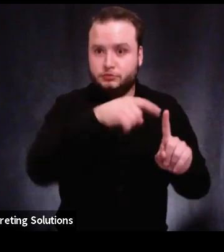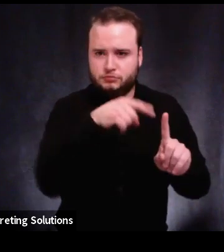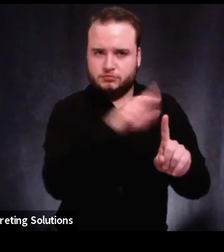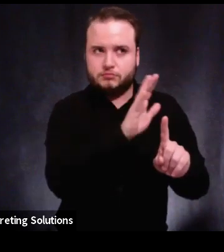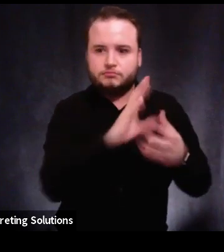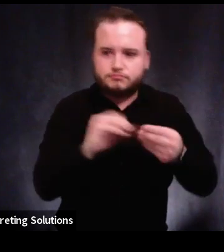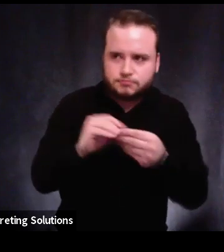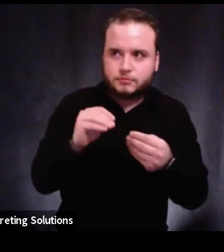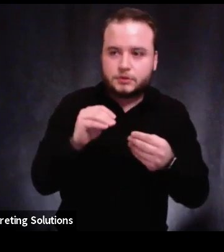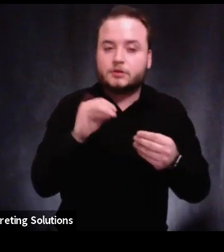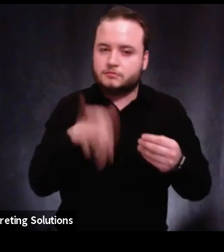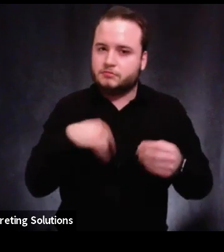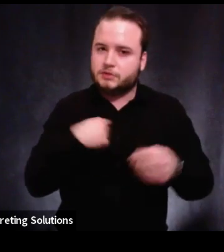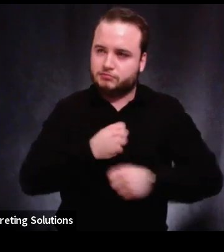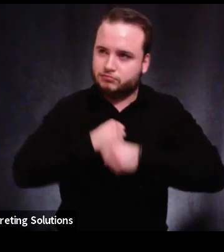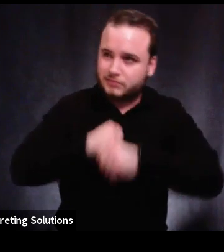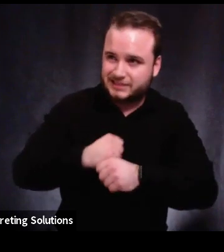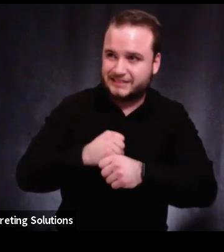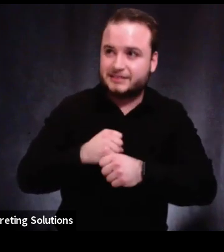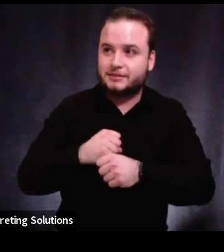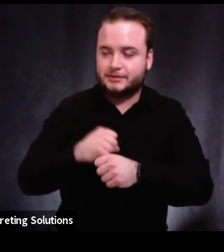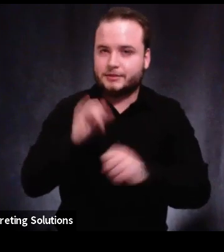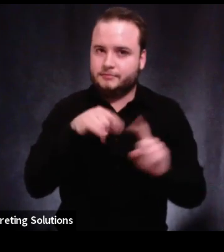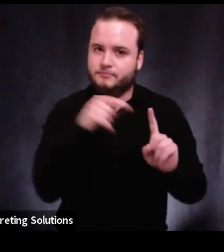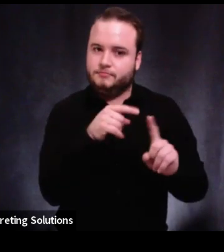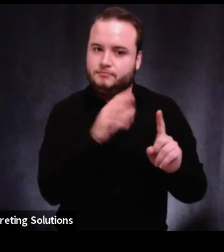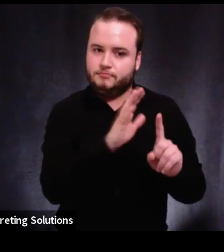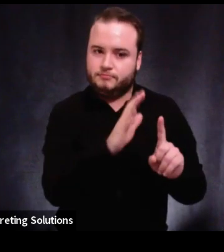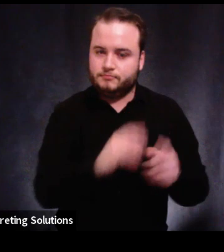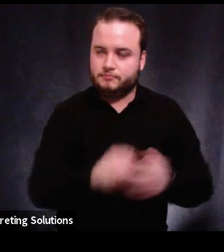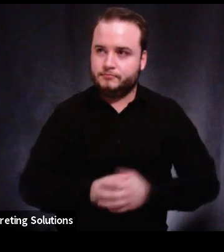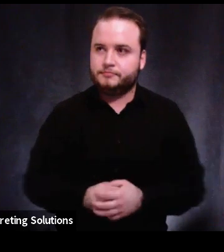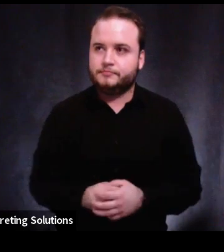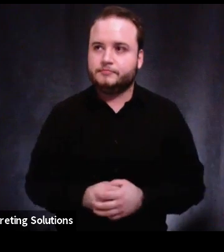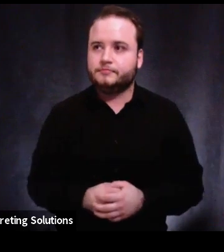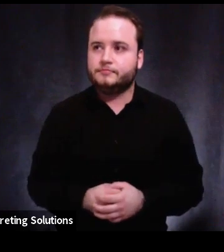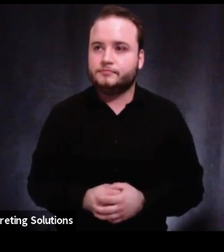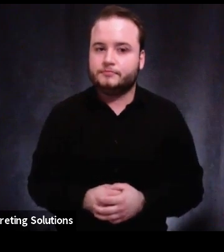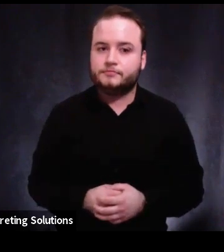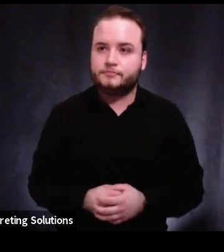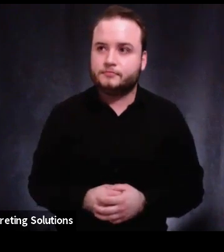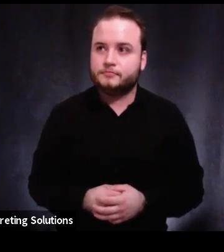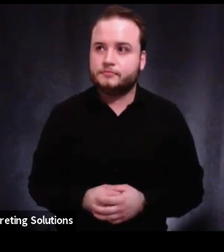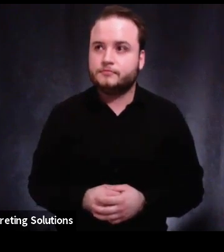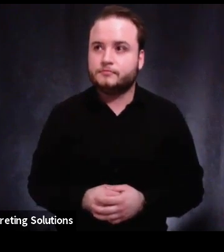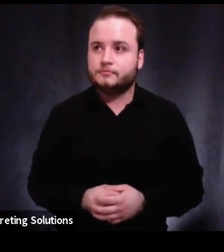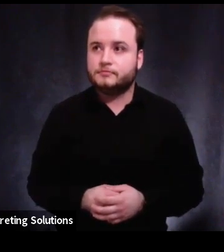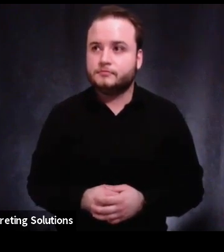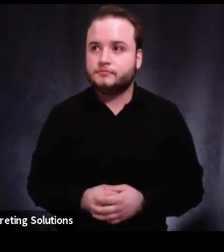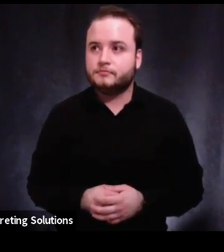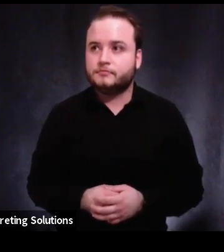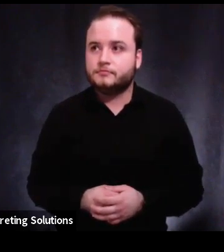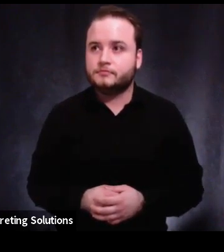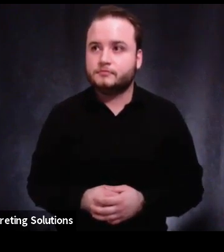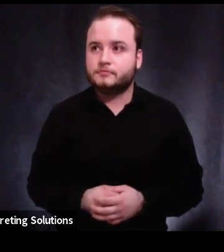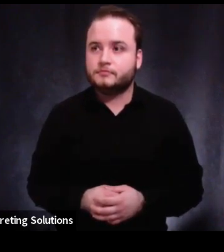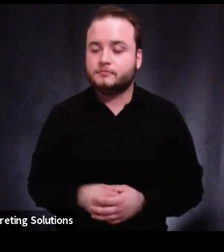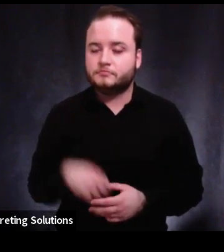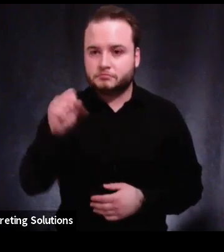that, as you very well know, healthcare does remain a business to many people. Is there a fear